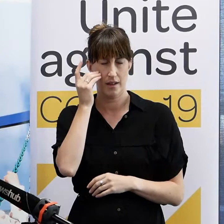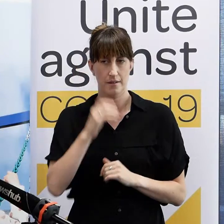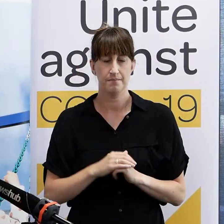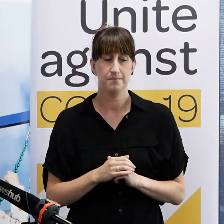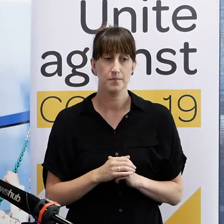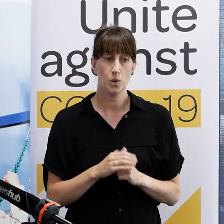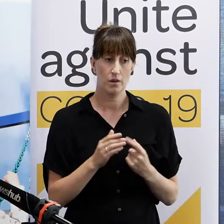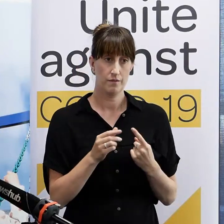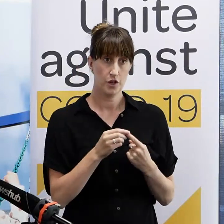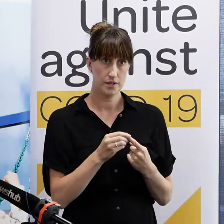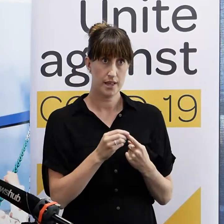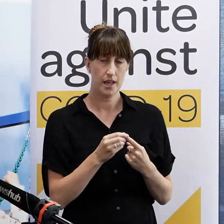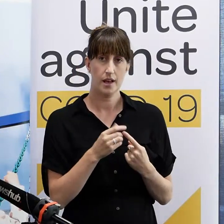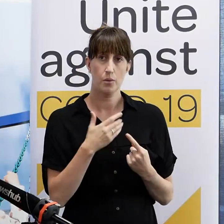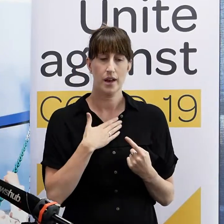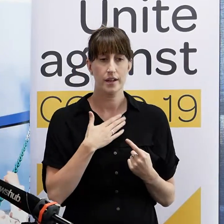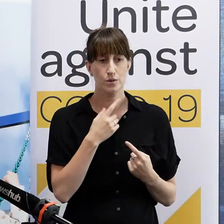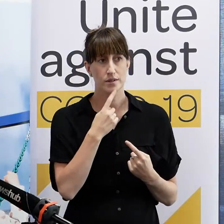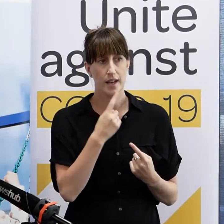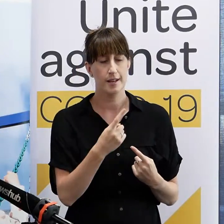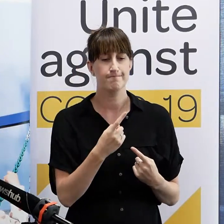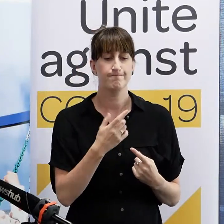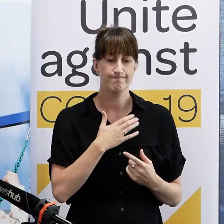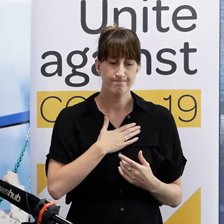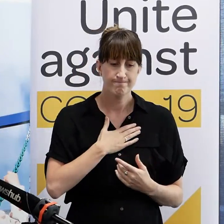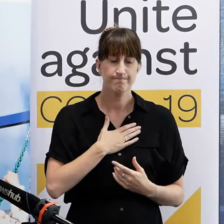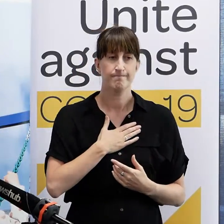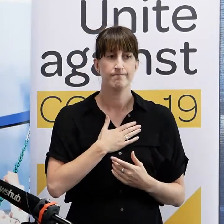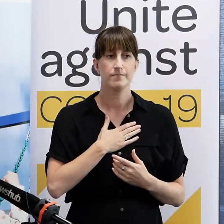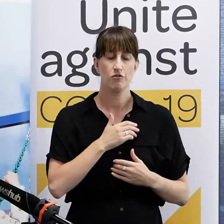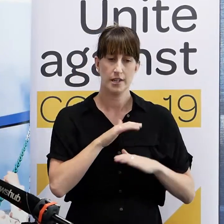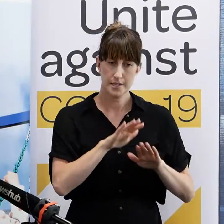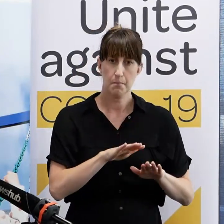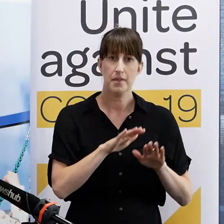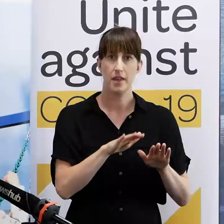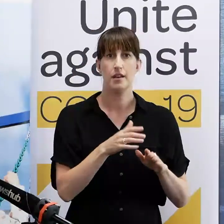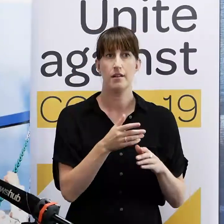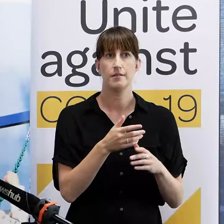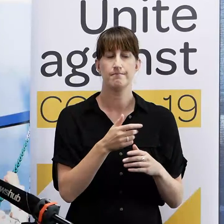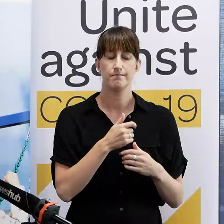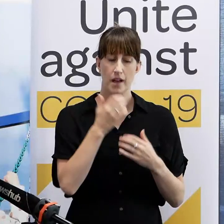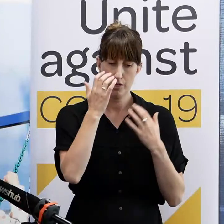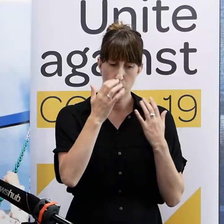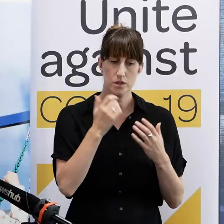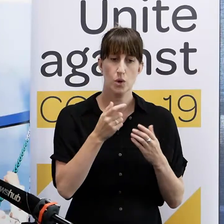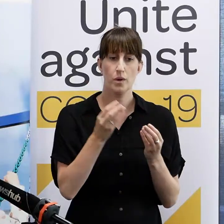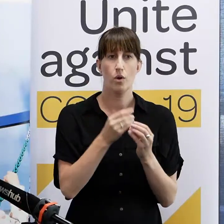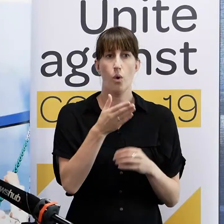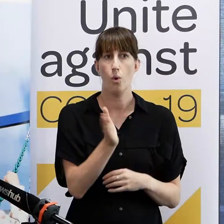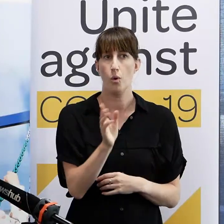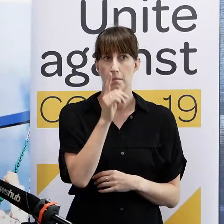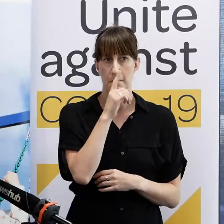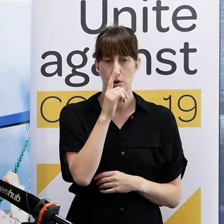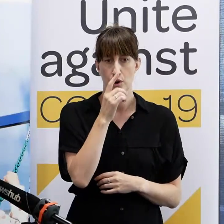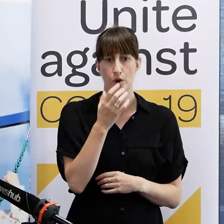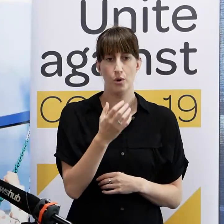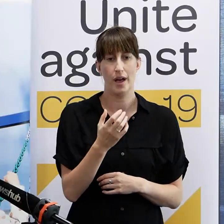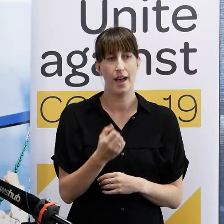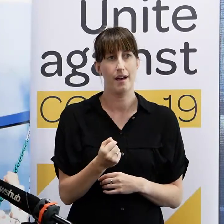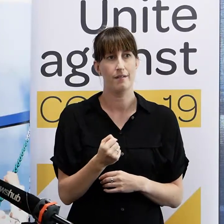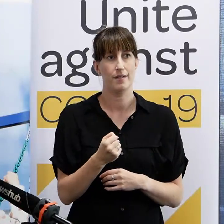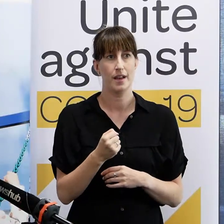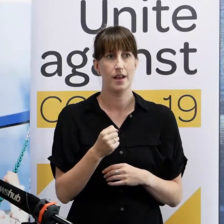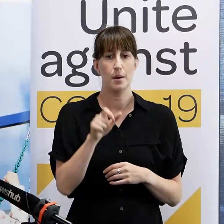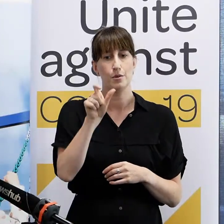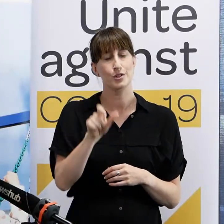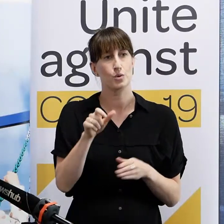managed isolation. I know it's a very hard circumstance for them. Personally, I do the approvals, myself and Megan Main do the approvals on all of